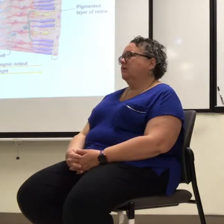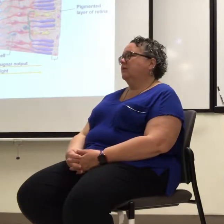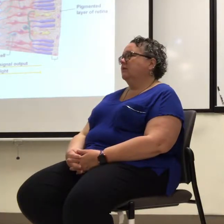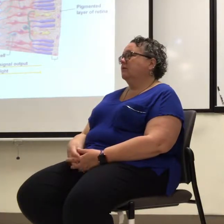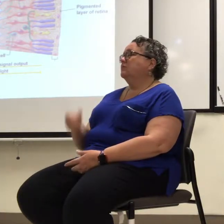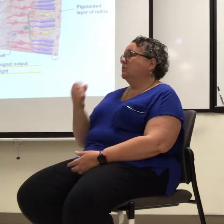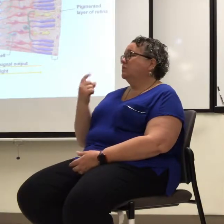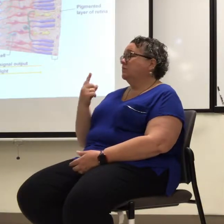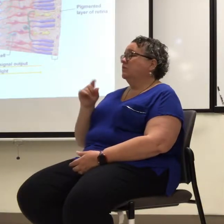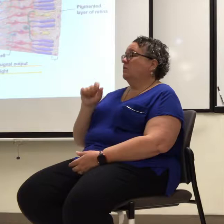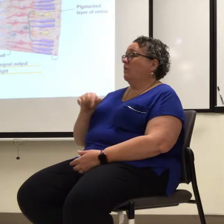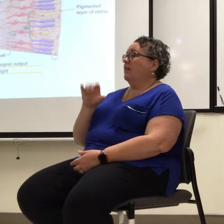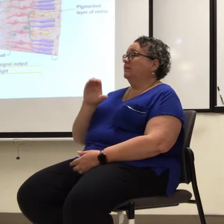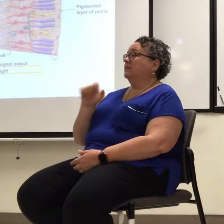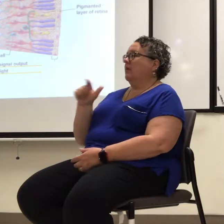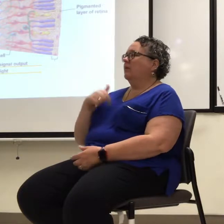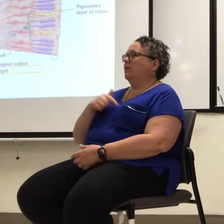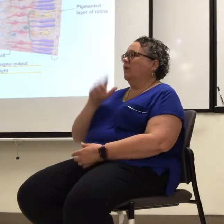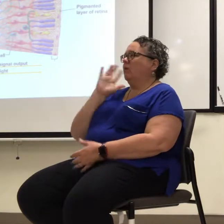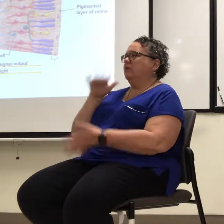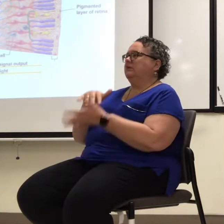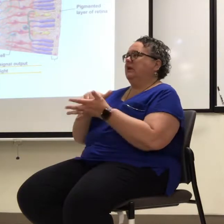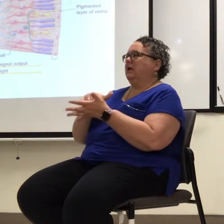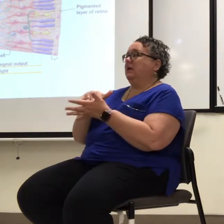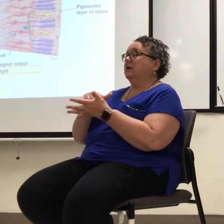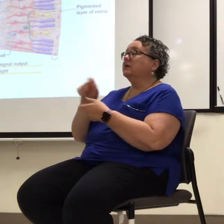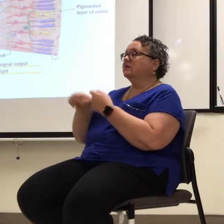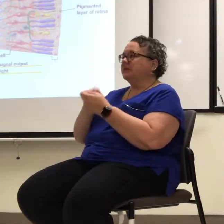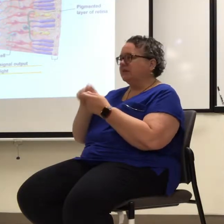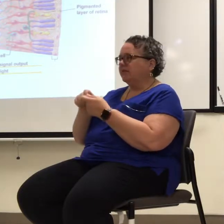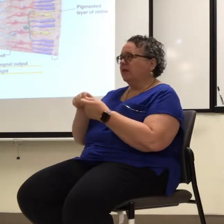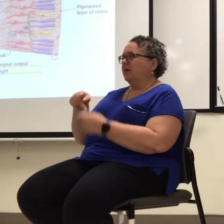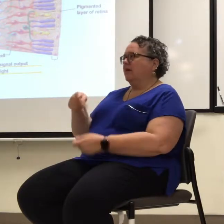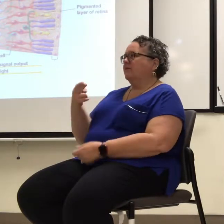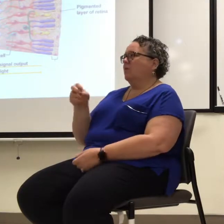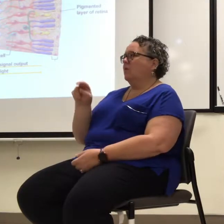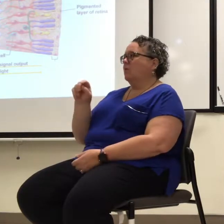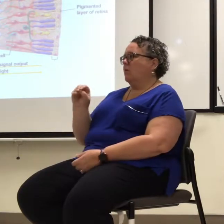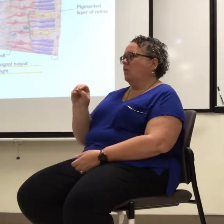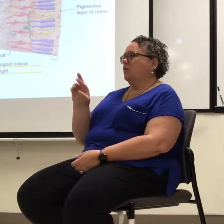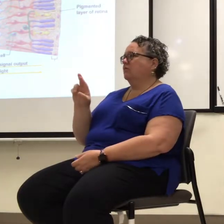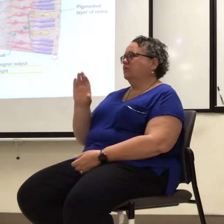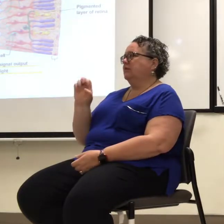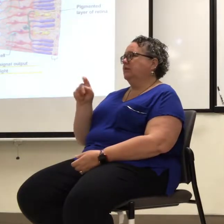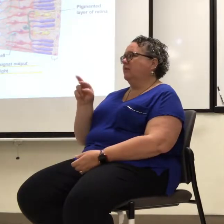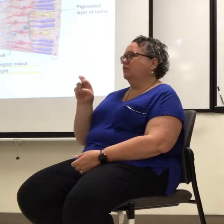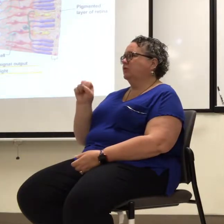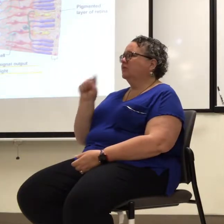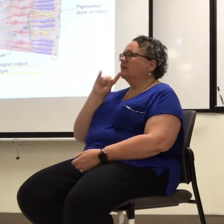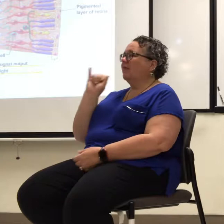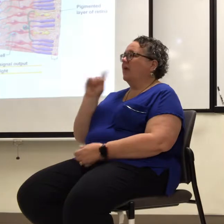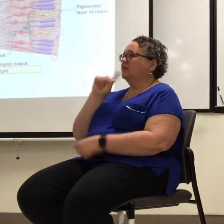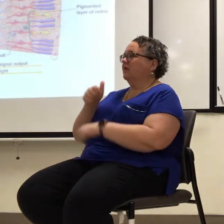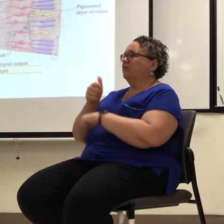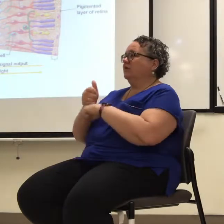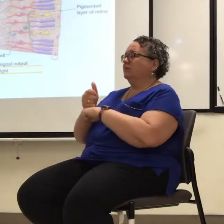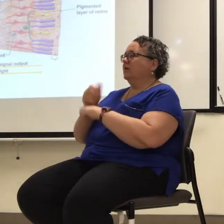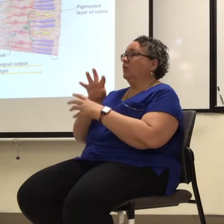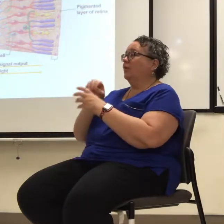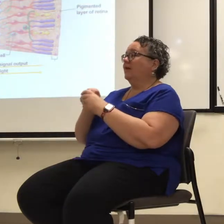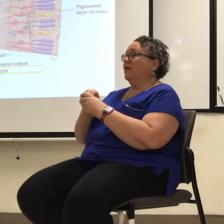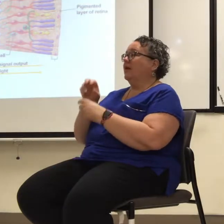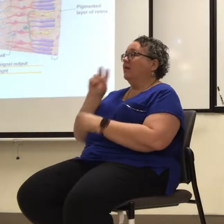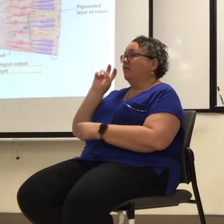Okay, so those are the cells that we're going to study, in particular, the photoreceptors. So that's the arrangement. In the neural layer,